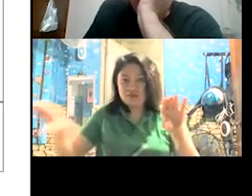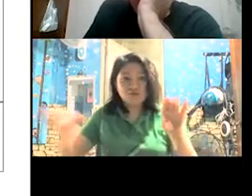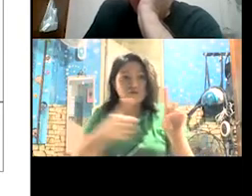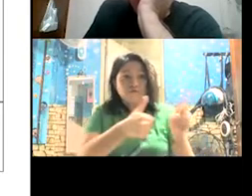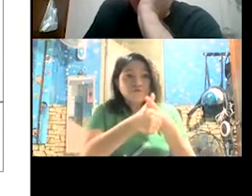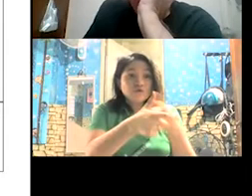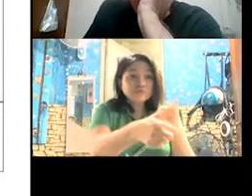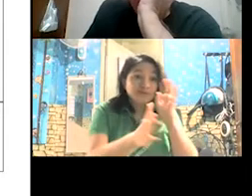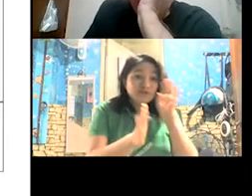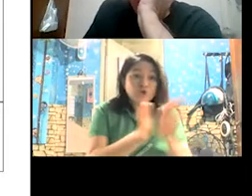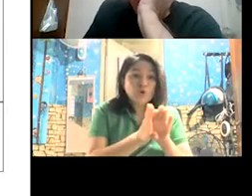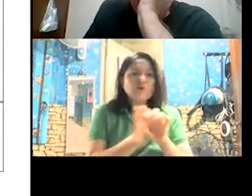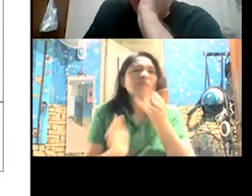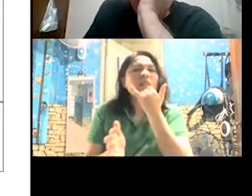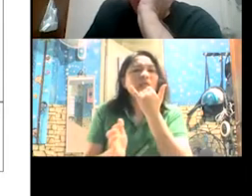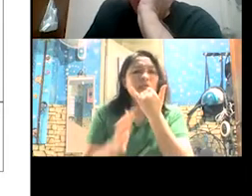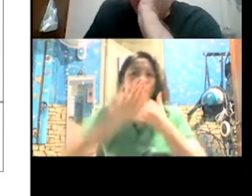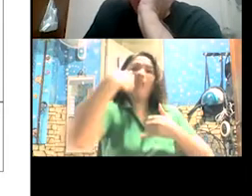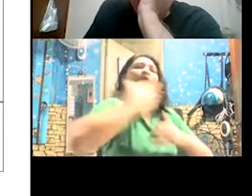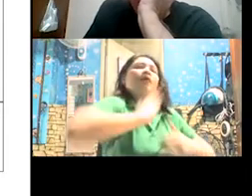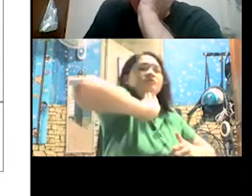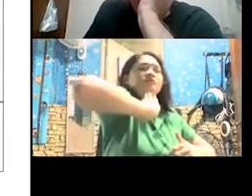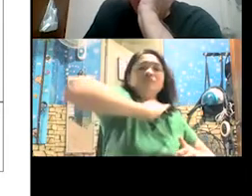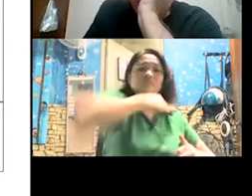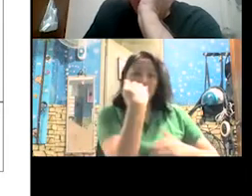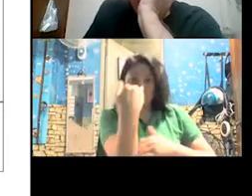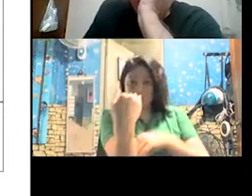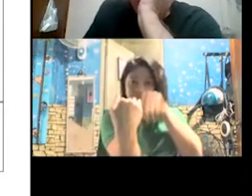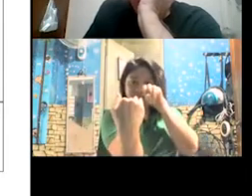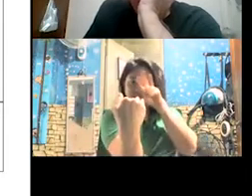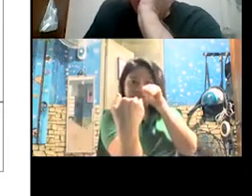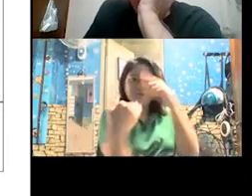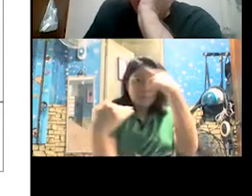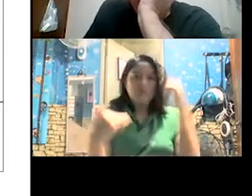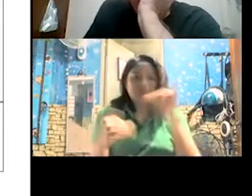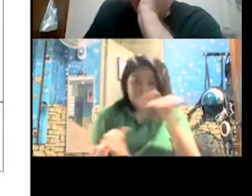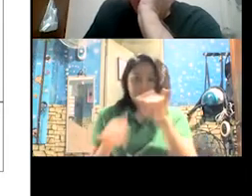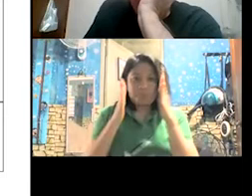that's the perspective what's highlighted, and then you see the fingers. But